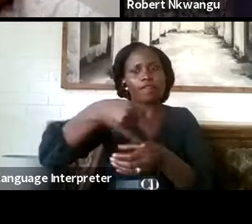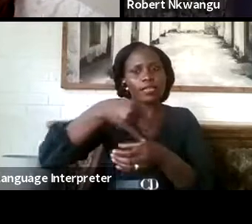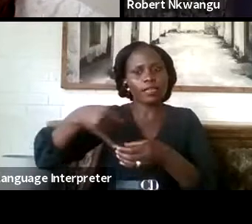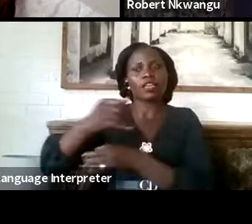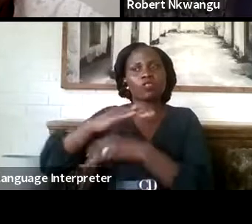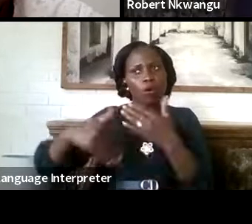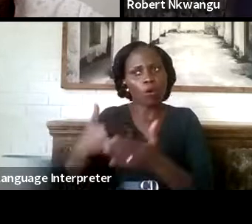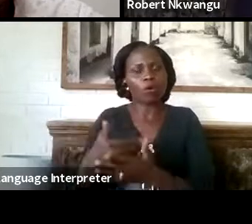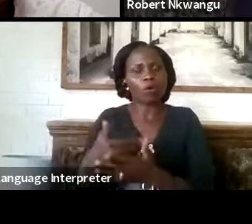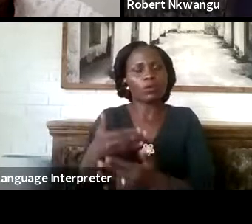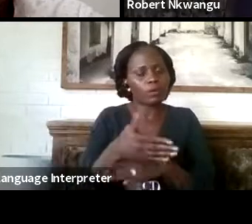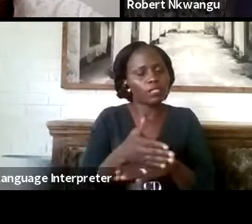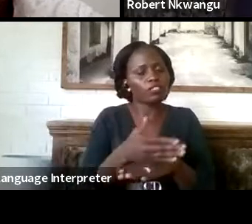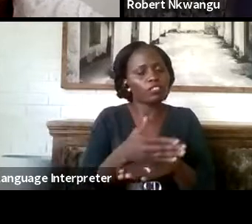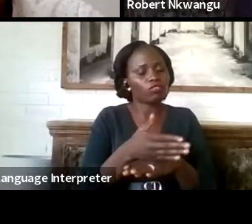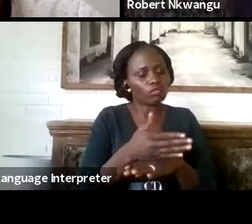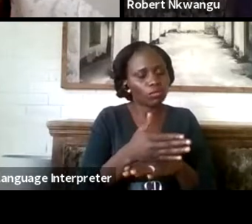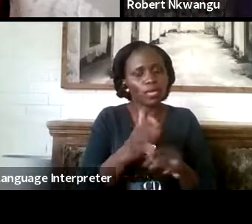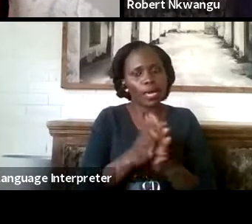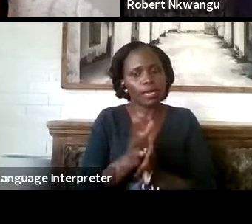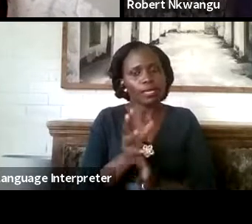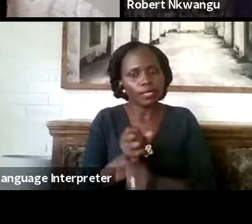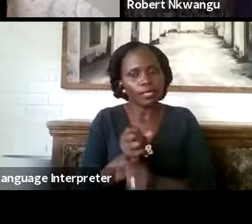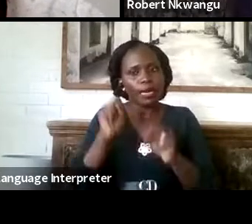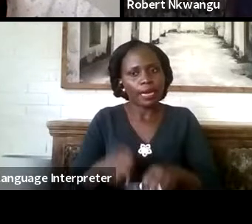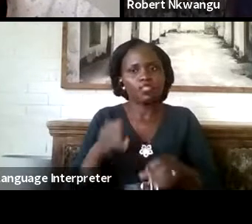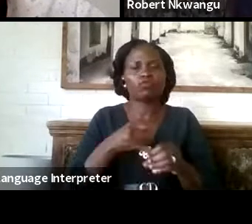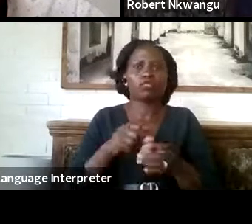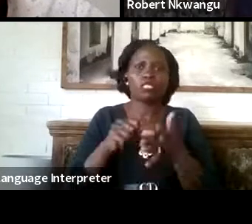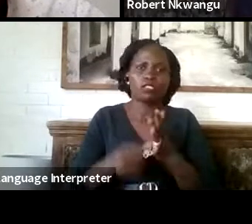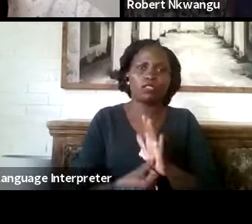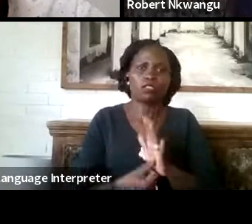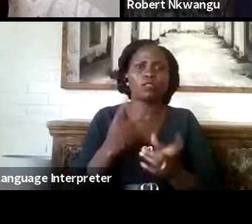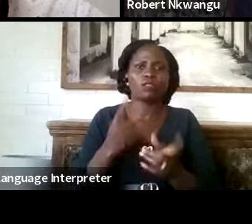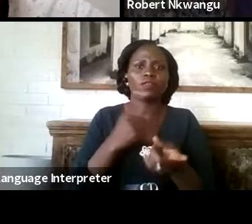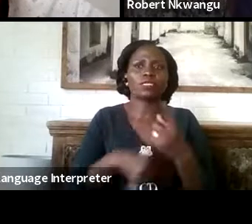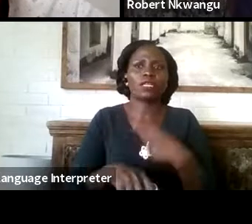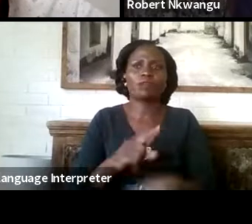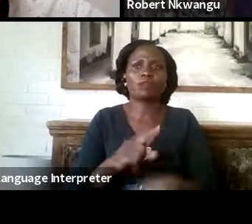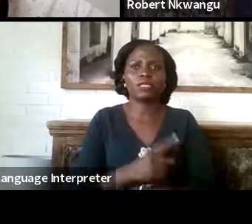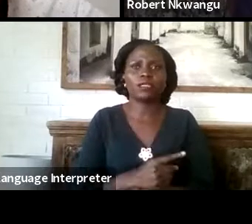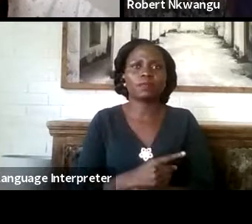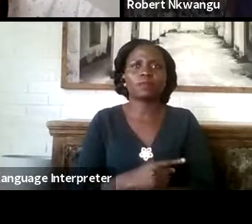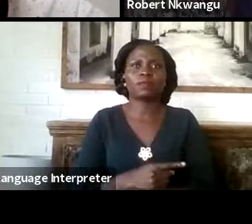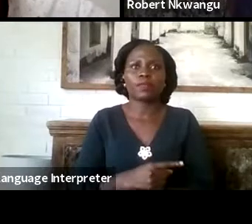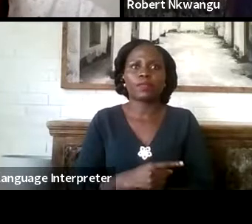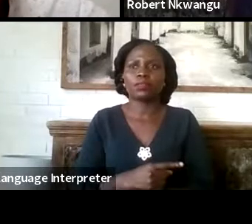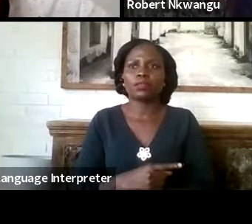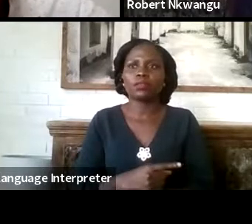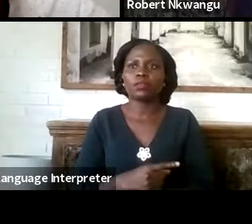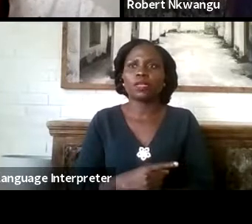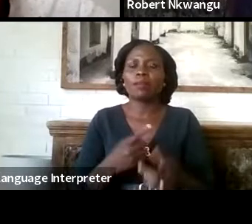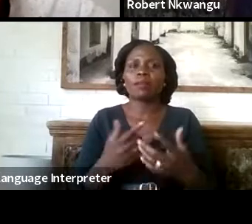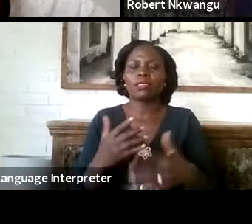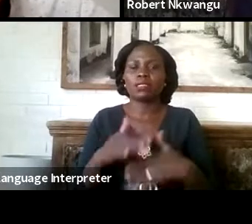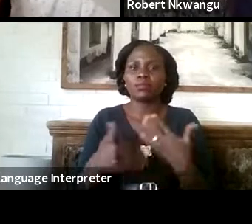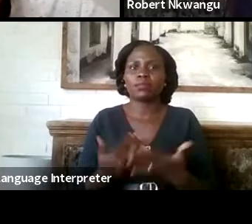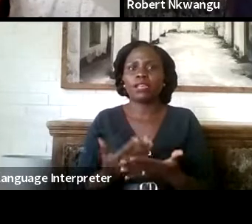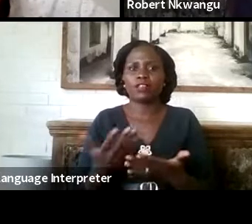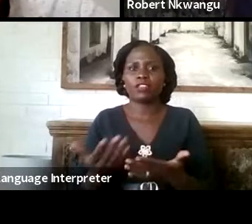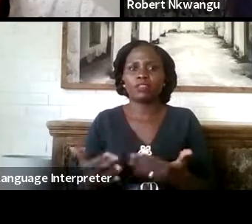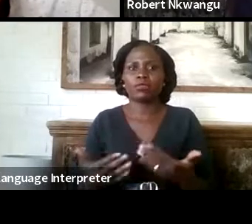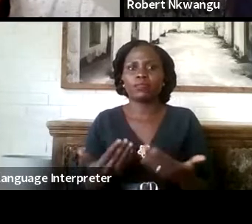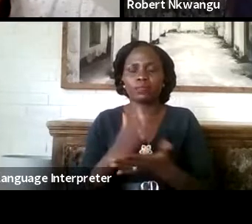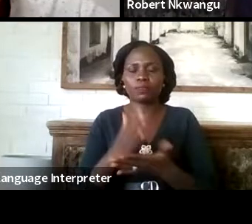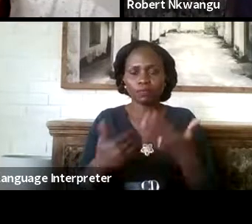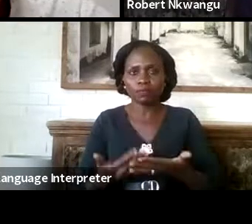are able to include issues of disability. Right now, what the ministry is doing, we have already developed the regulations, which are going to